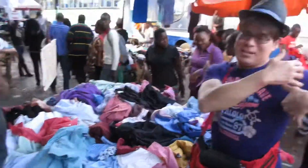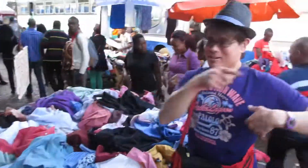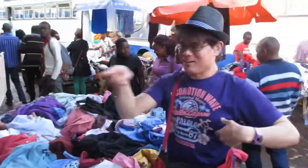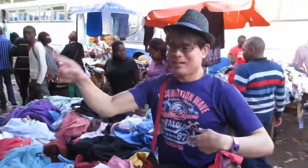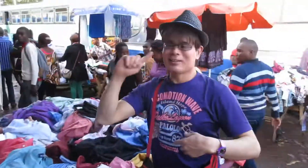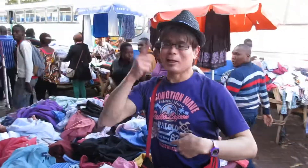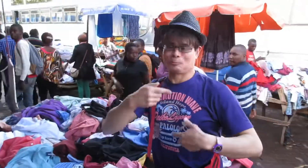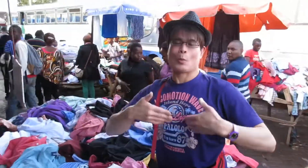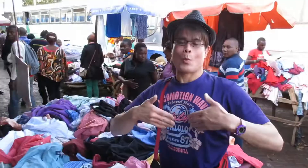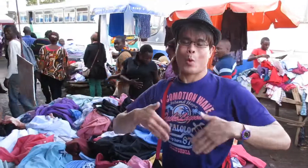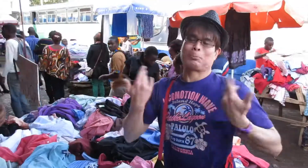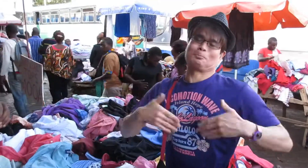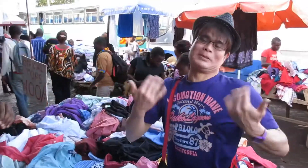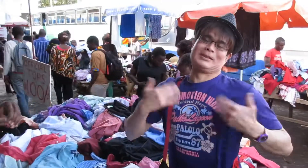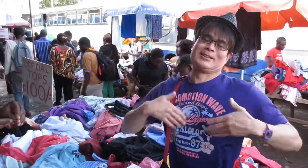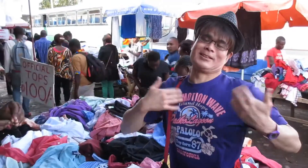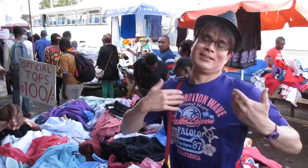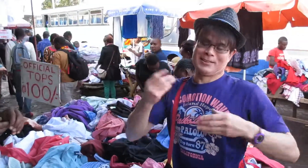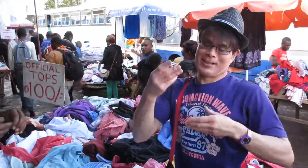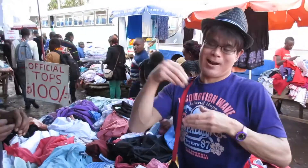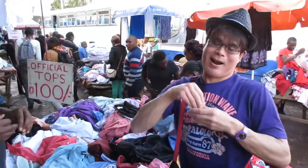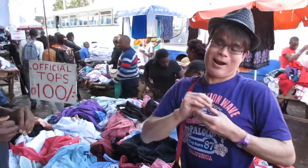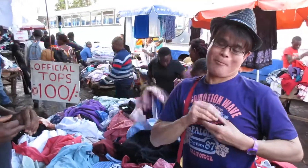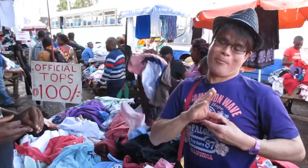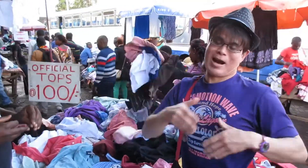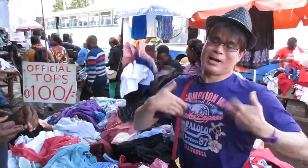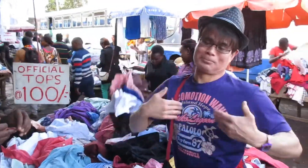And it's an intriguing one, Watty. Look at this. The 100 metres should be no